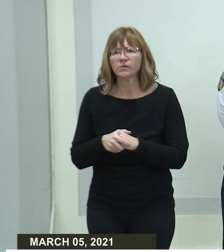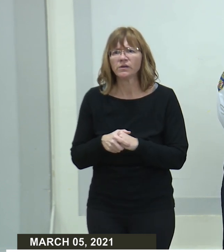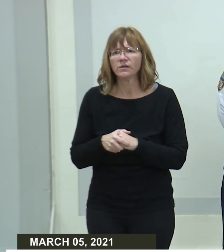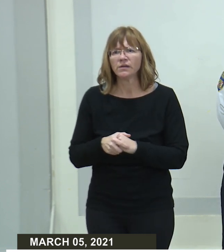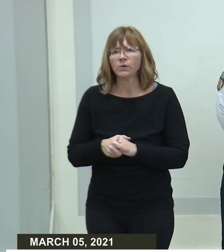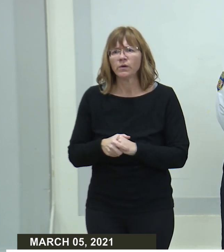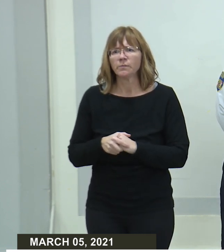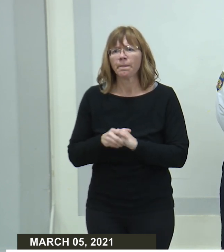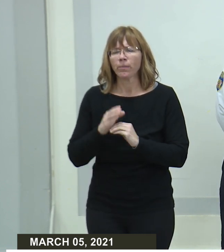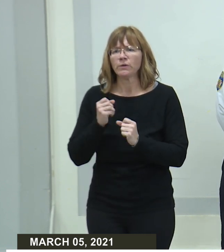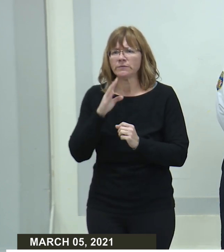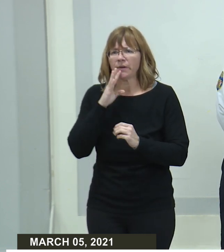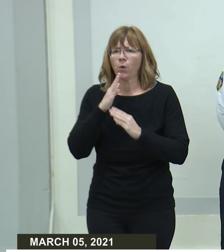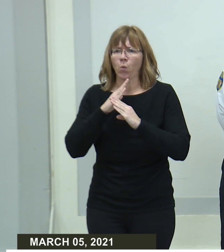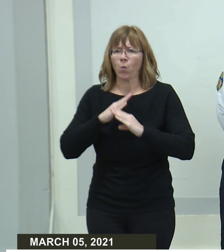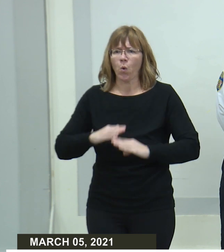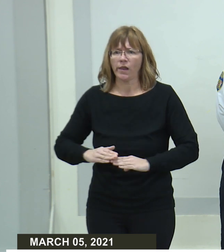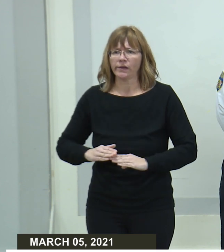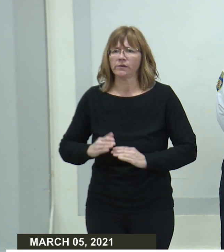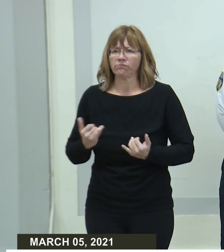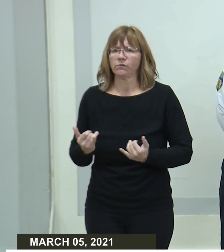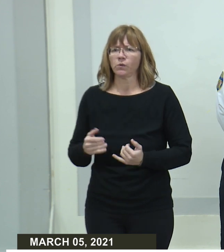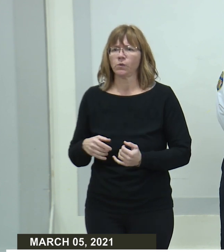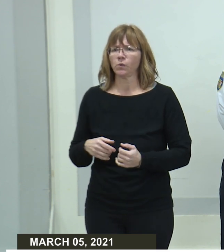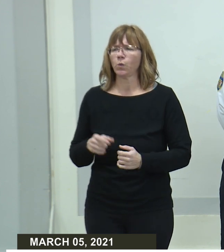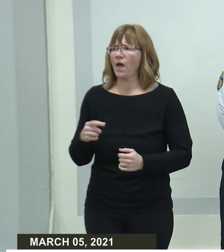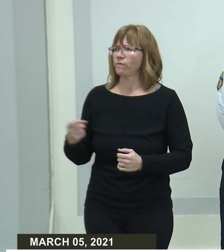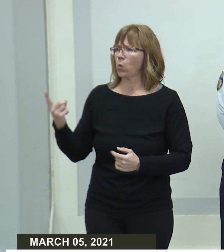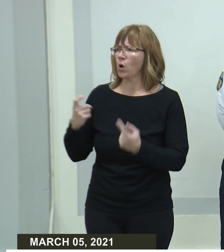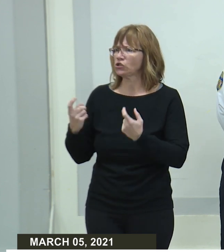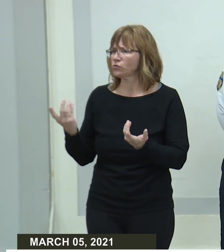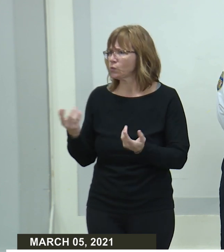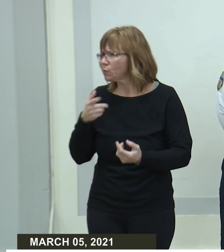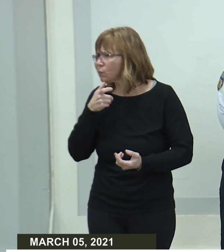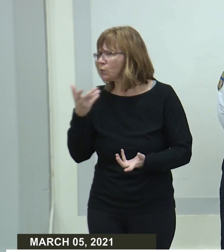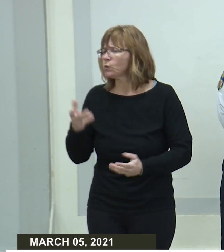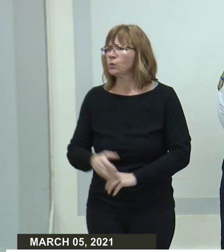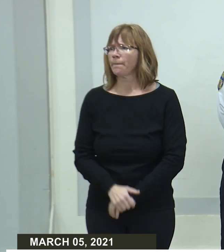few questions. Who's first?